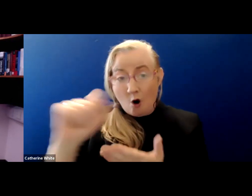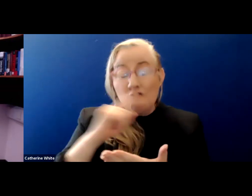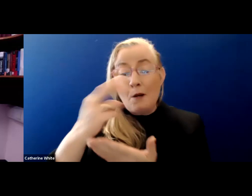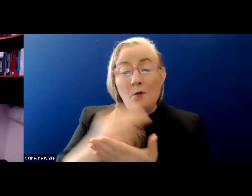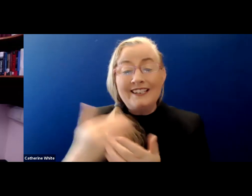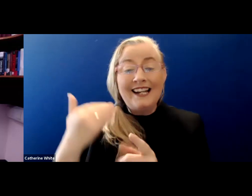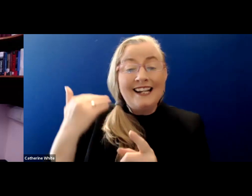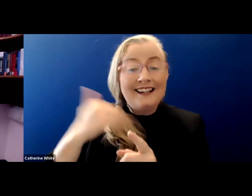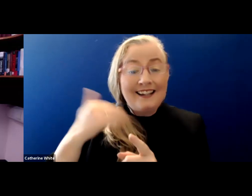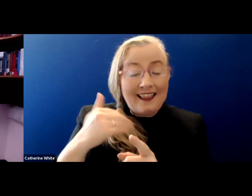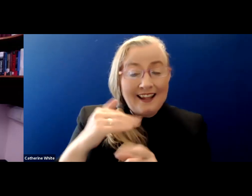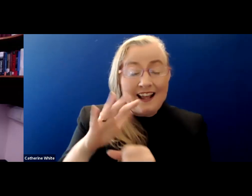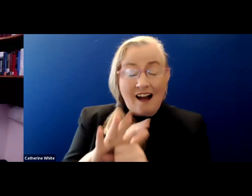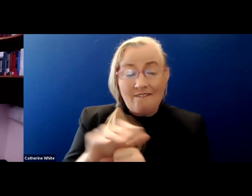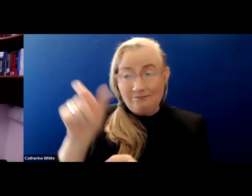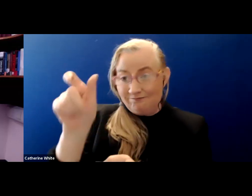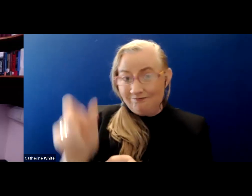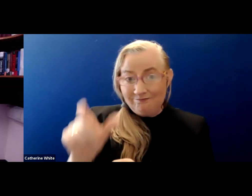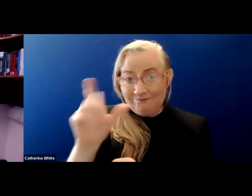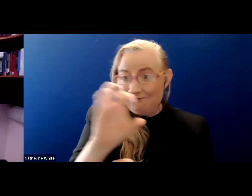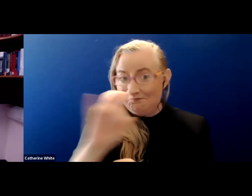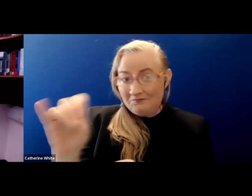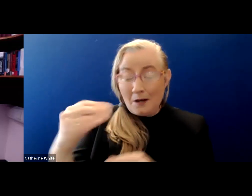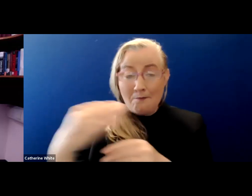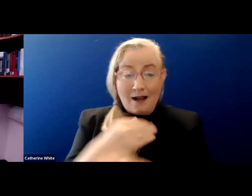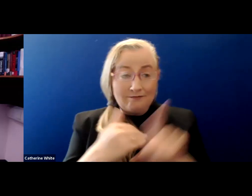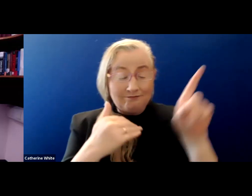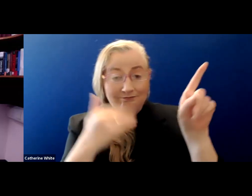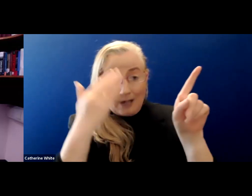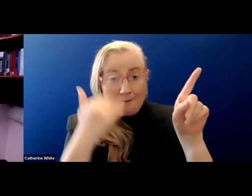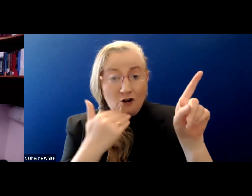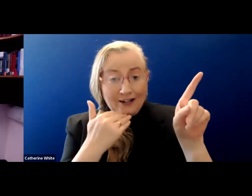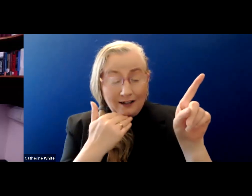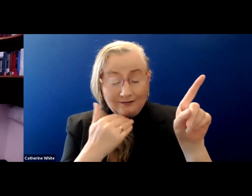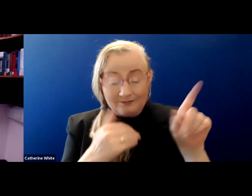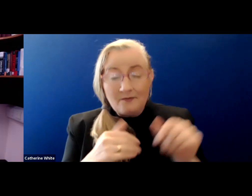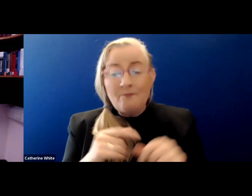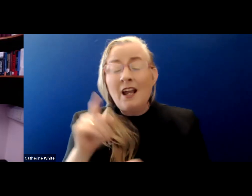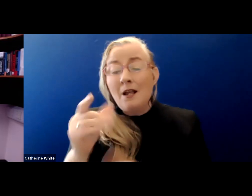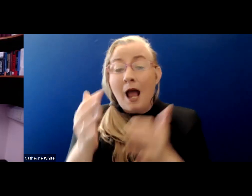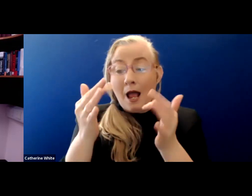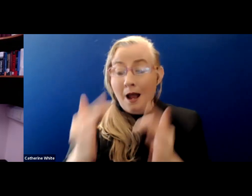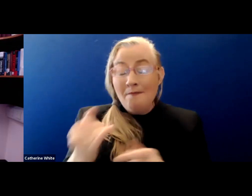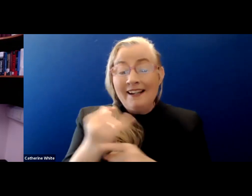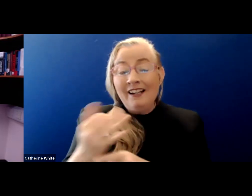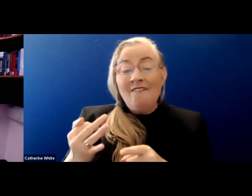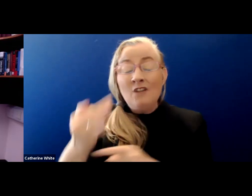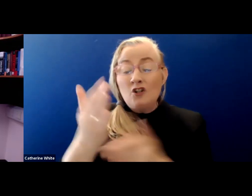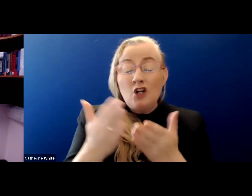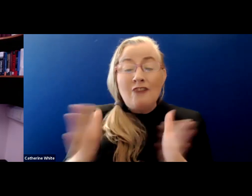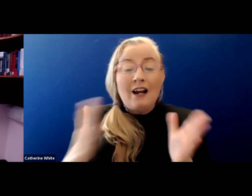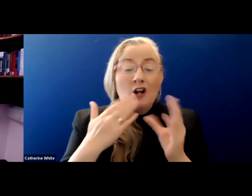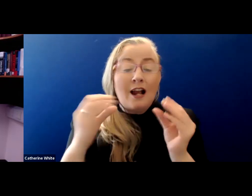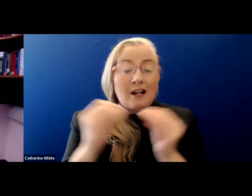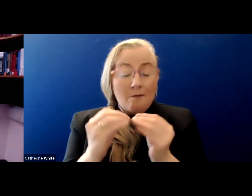of Qasem Soleimani by the United States. And there's no doubt that in the future, General Comment 36